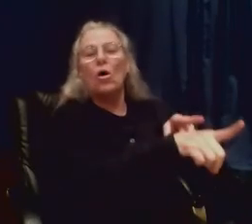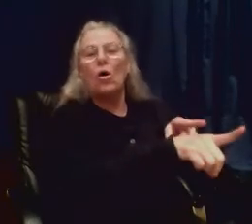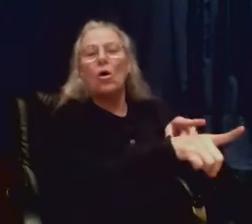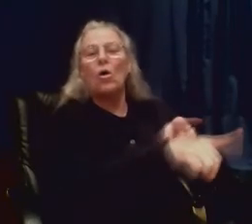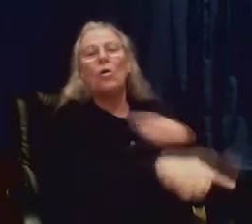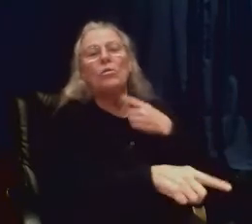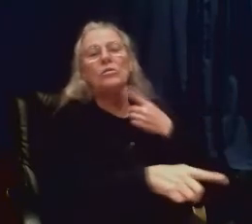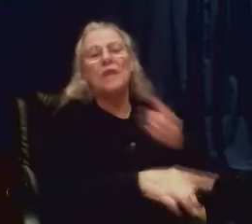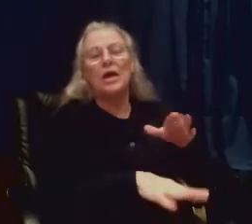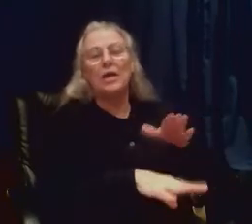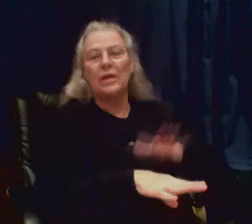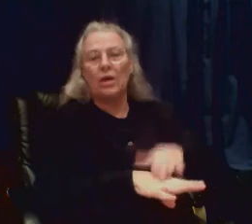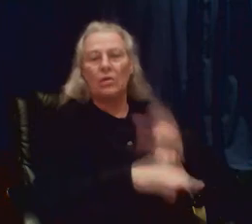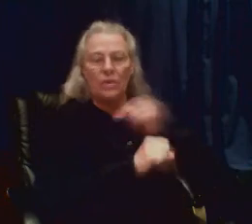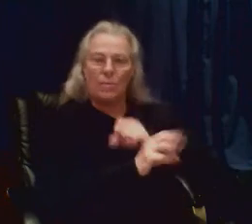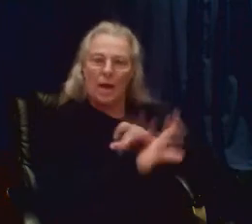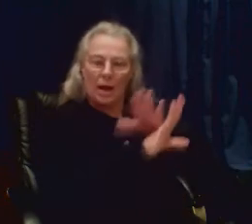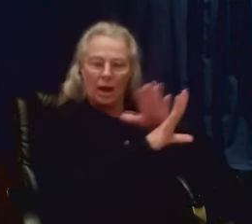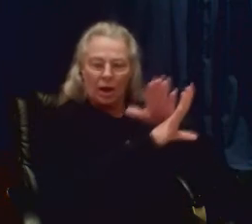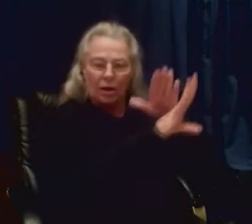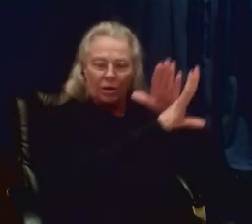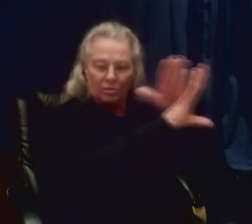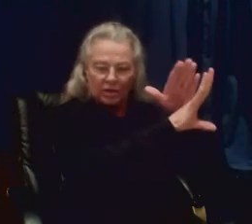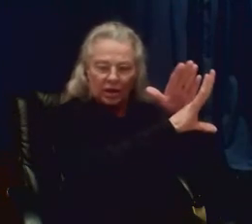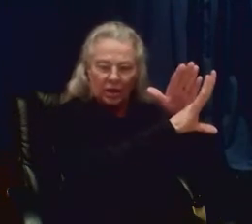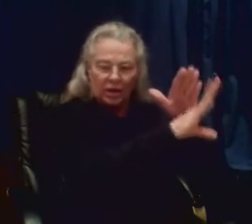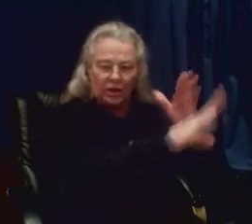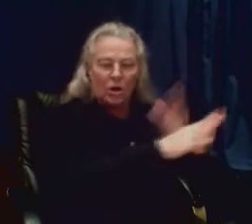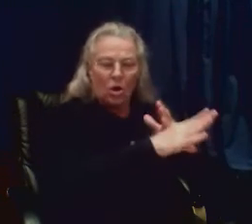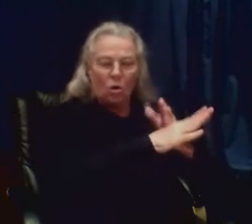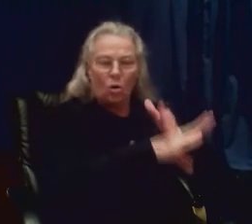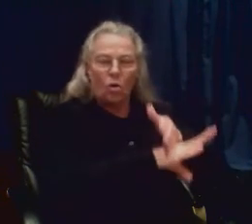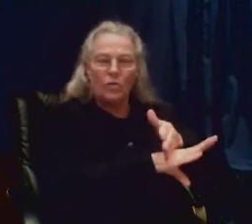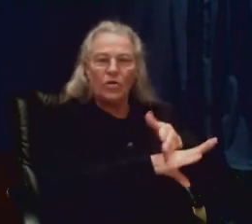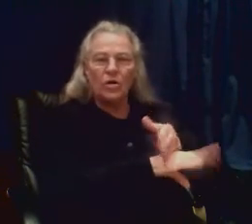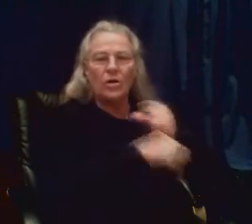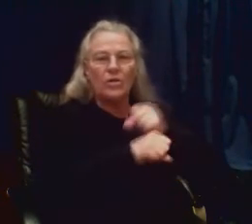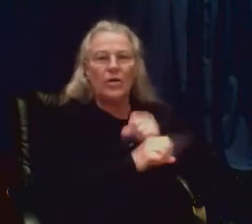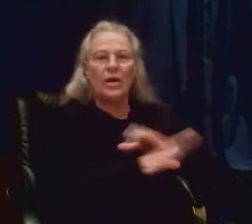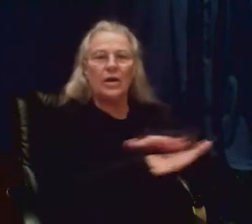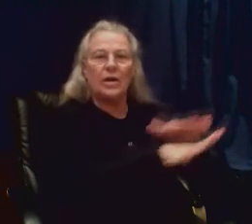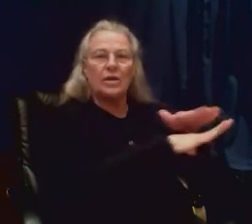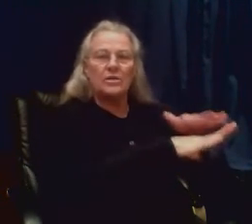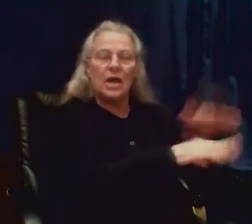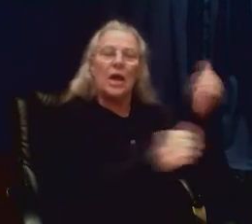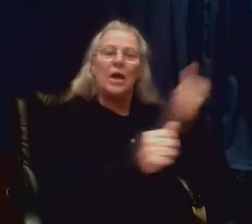Go tell it on the mountain, over the the hills and